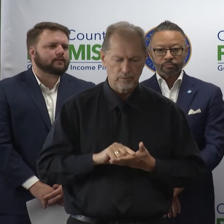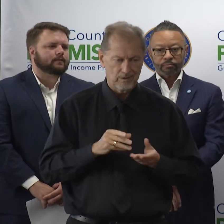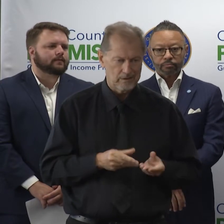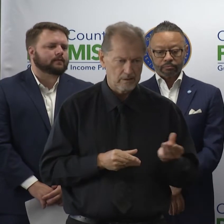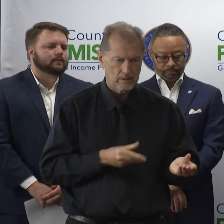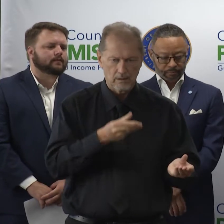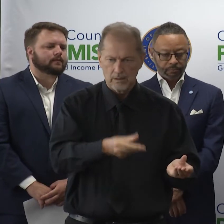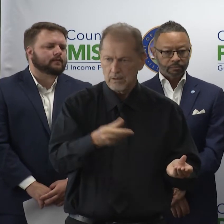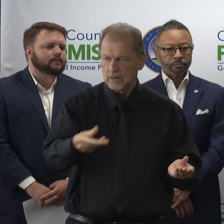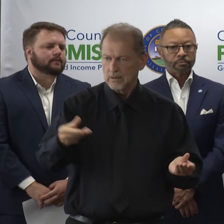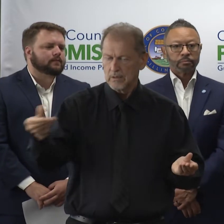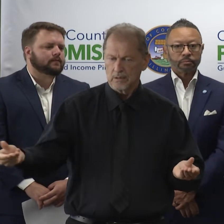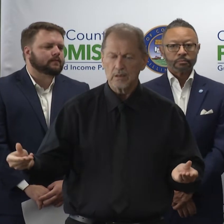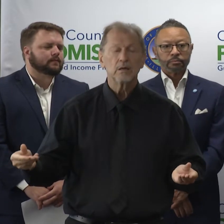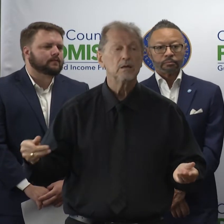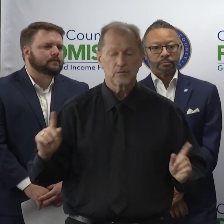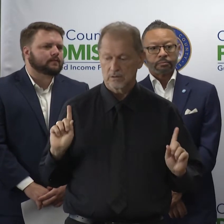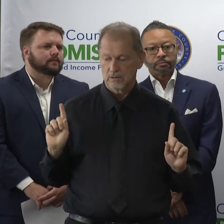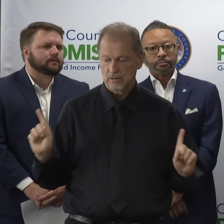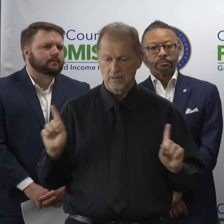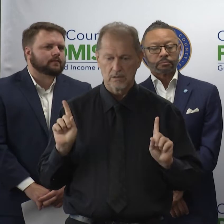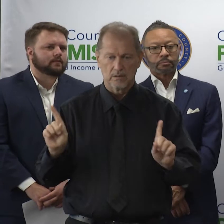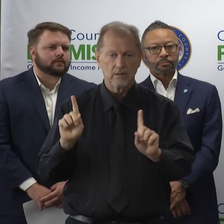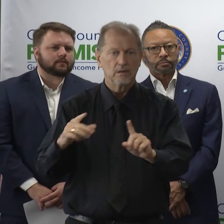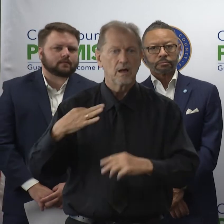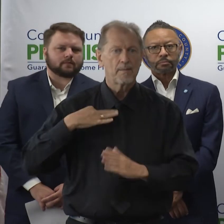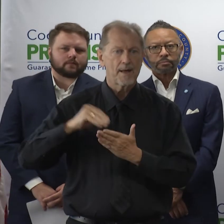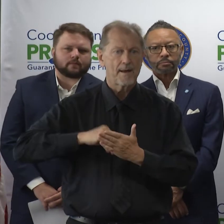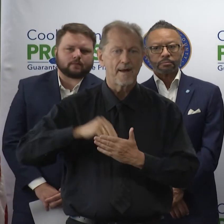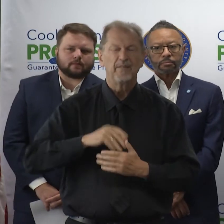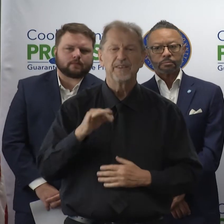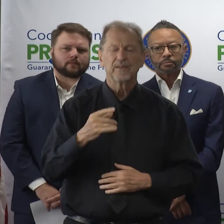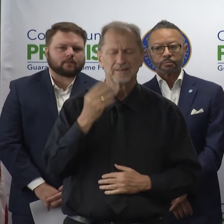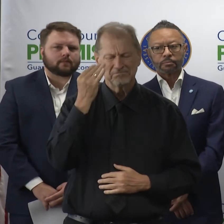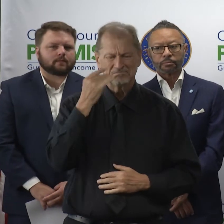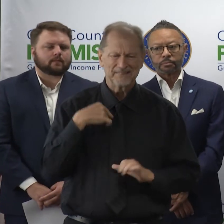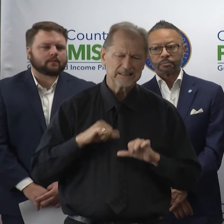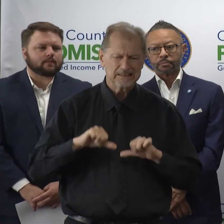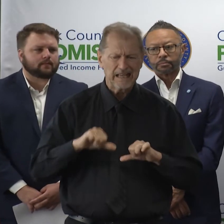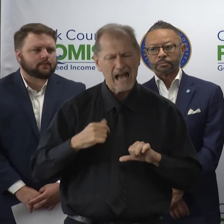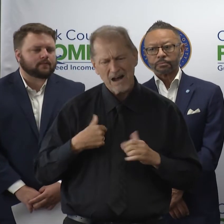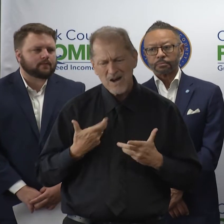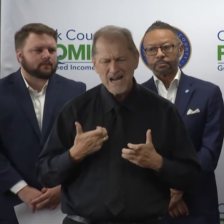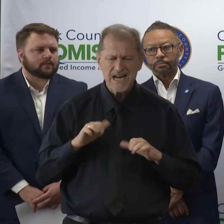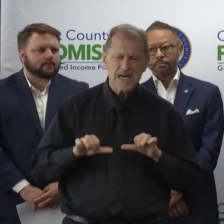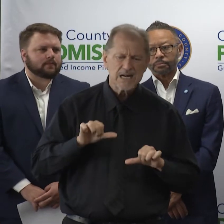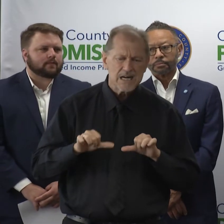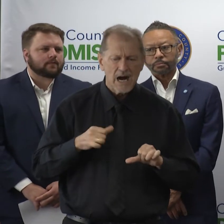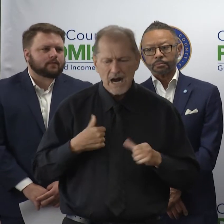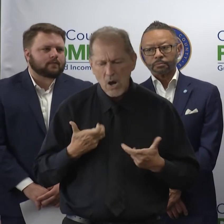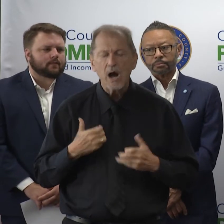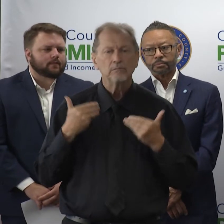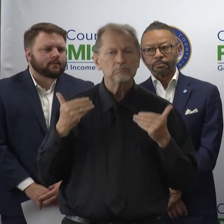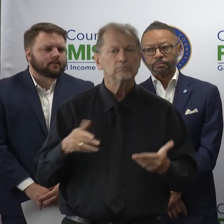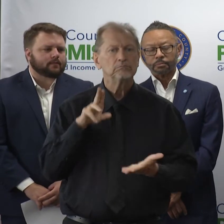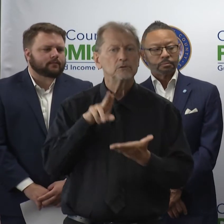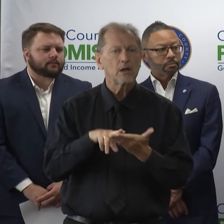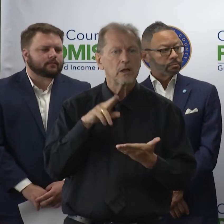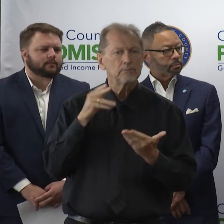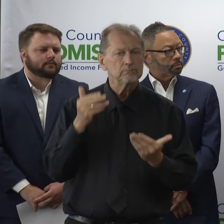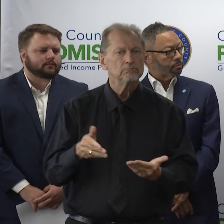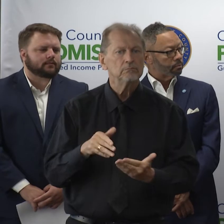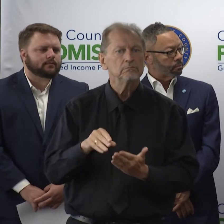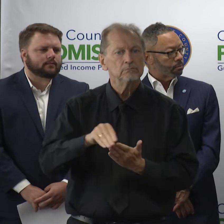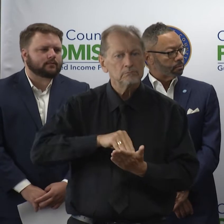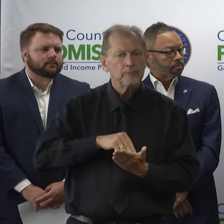reach as many communities as possible. If you are thinking about applying, we encourage you to sign up for the list host at